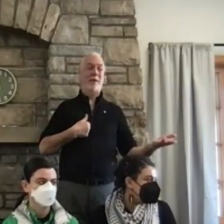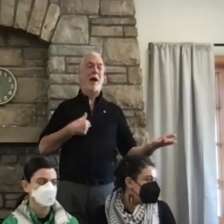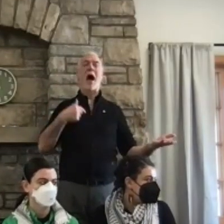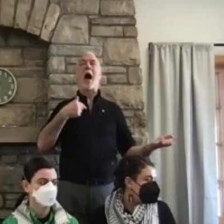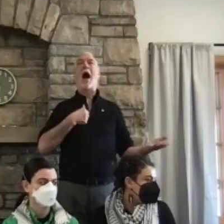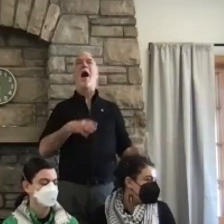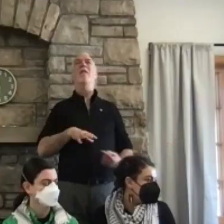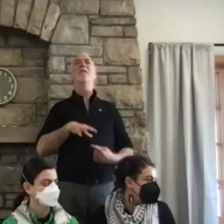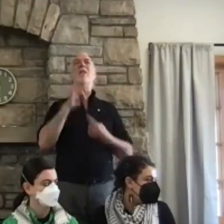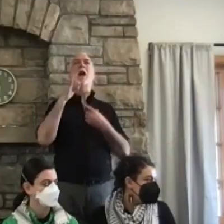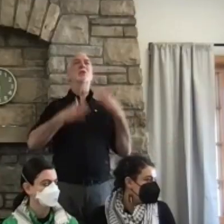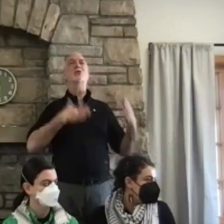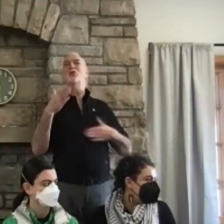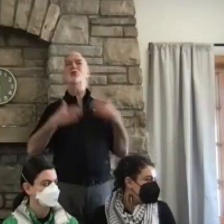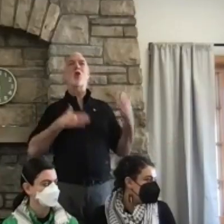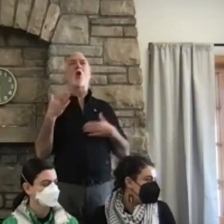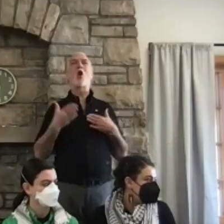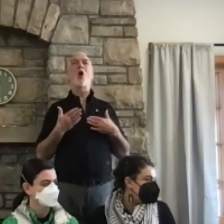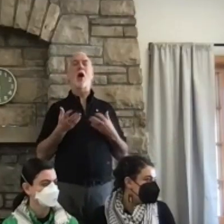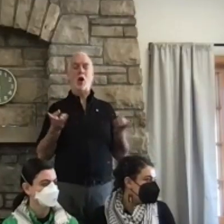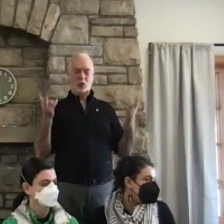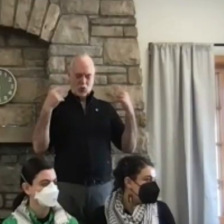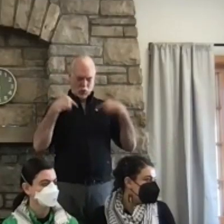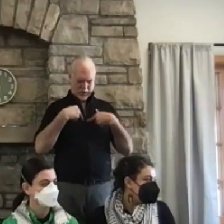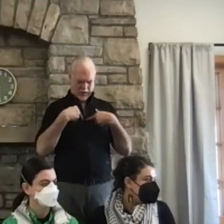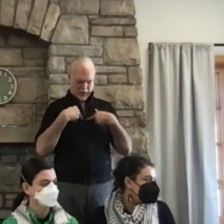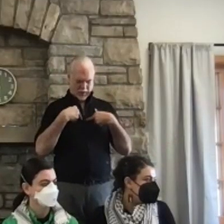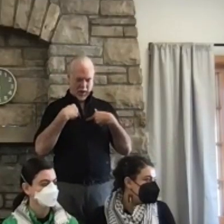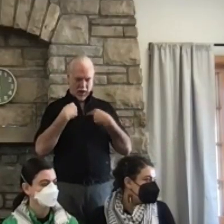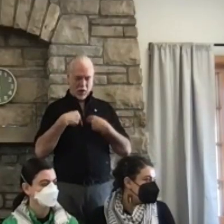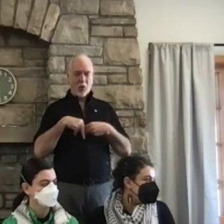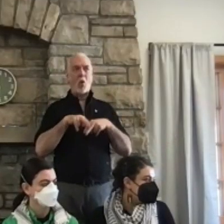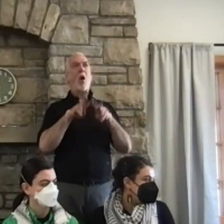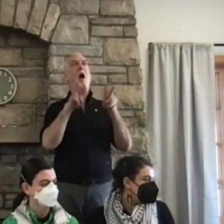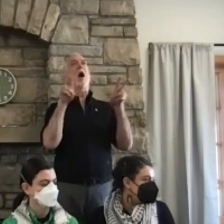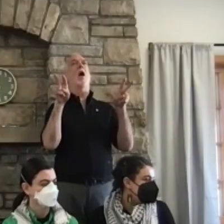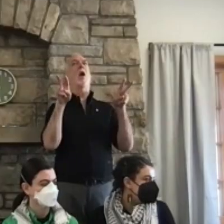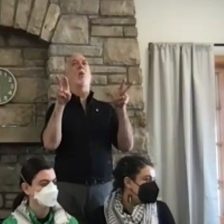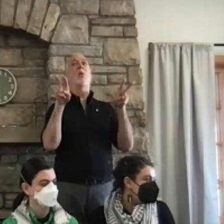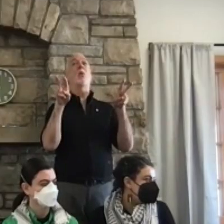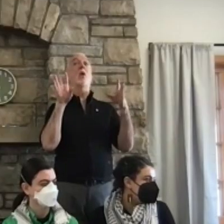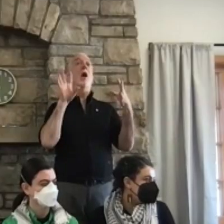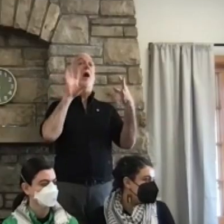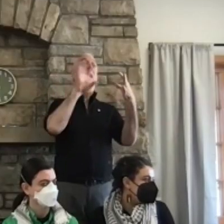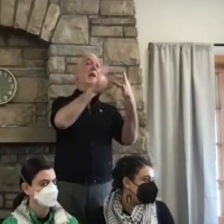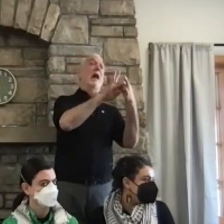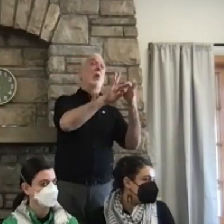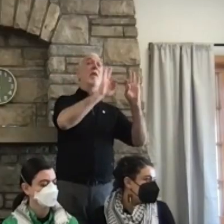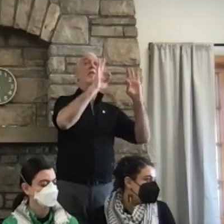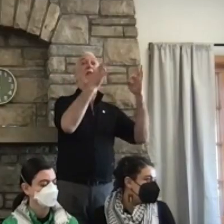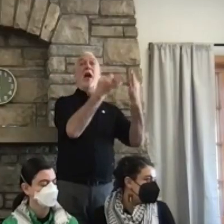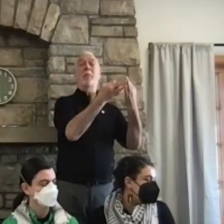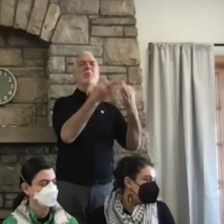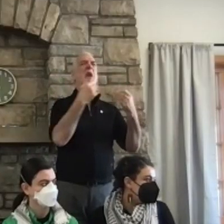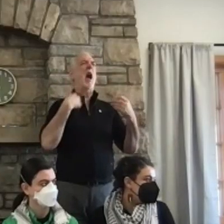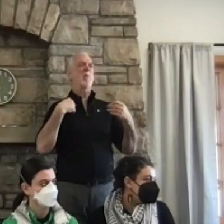I find joy in both going inward and outward. So connecting with FAMM, I'm in a choir, and